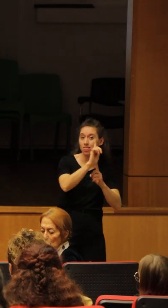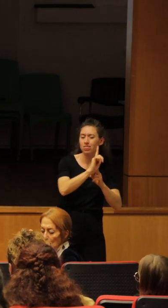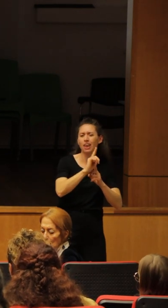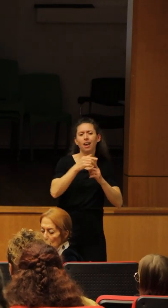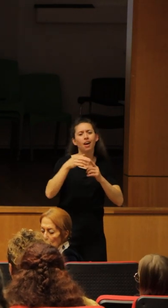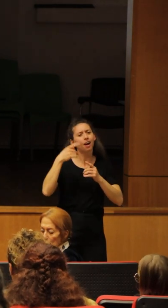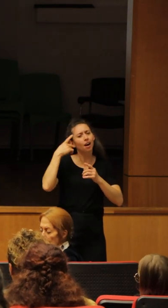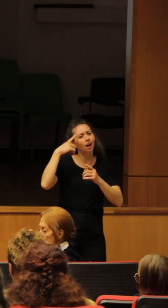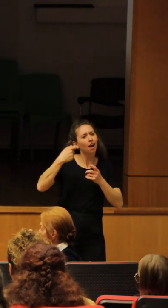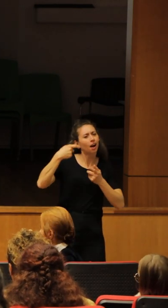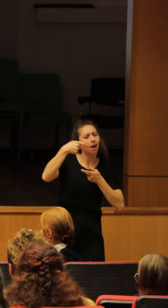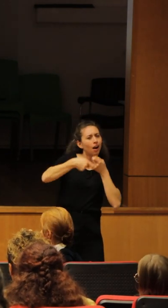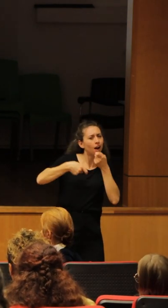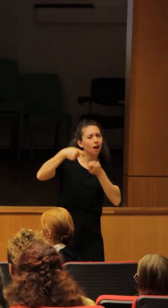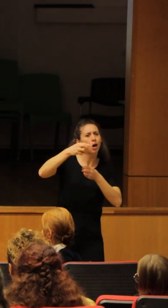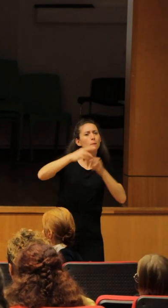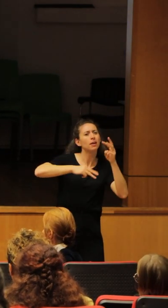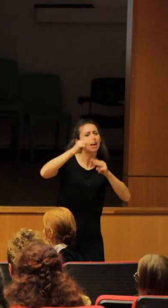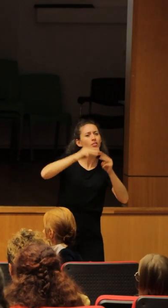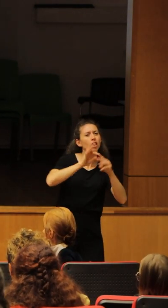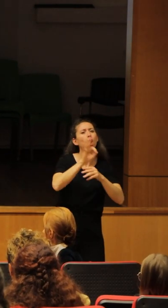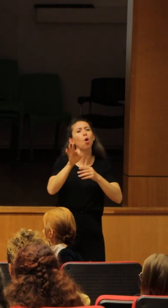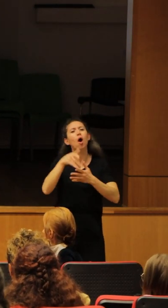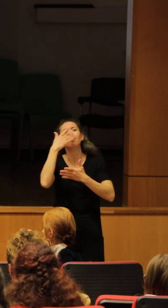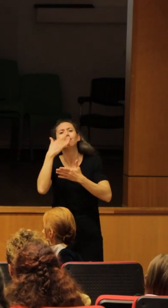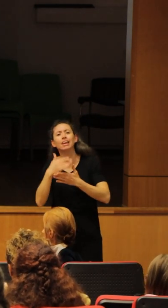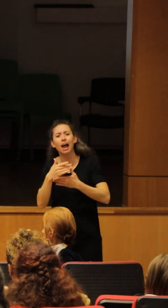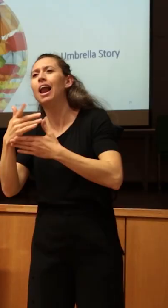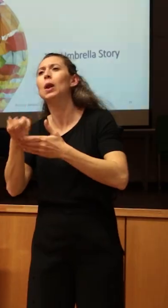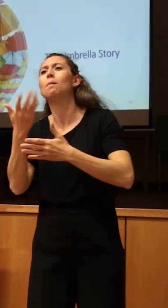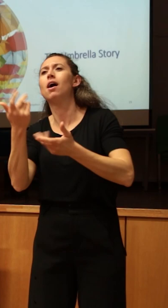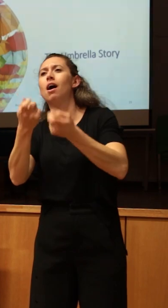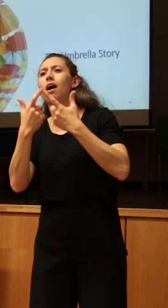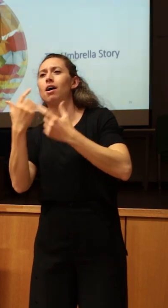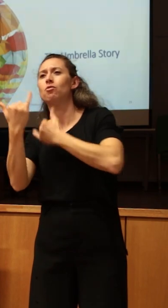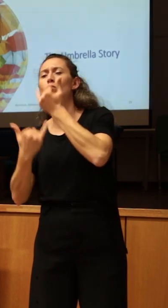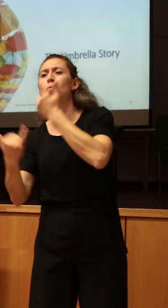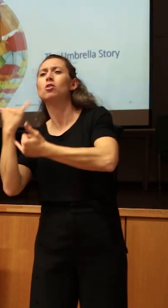the patient elaborates the metaphor or the end of it?